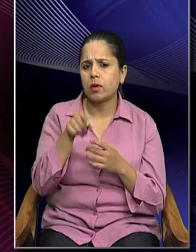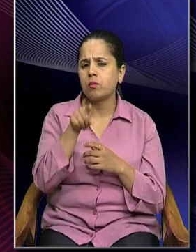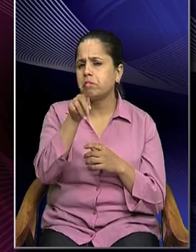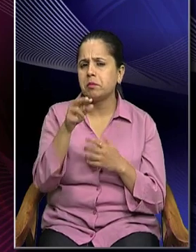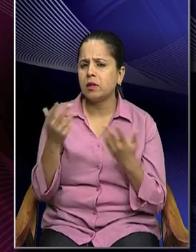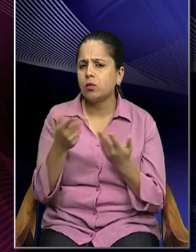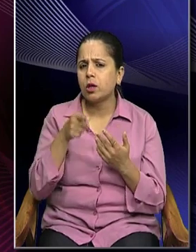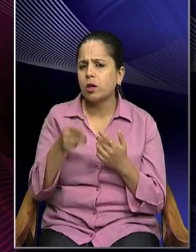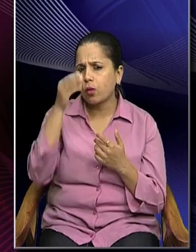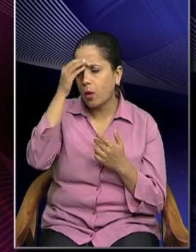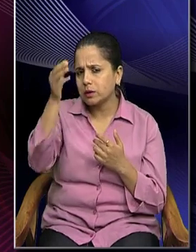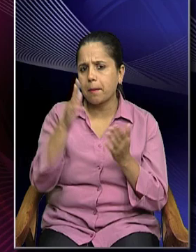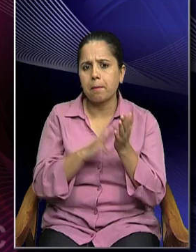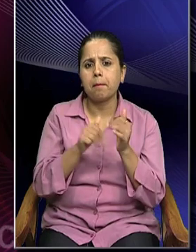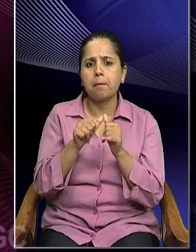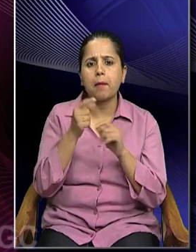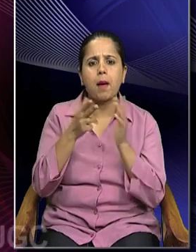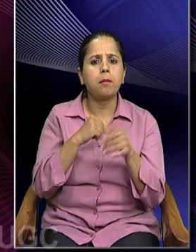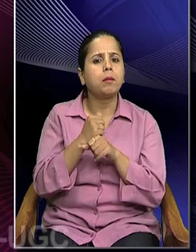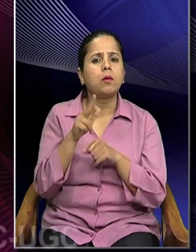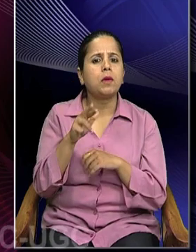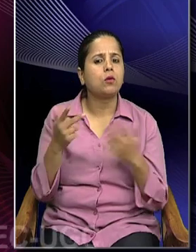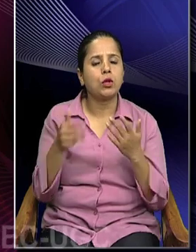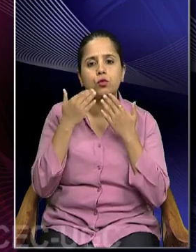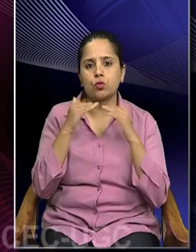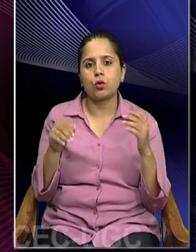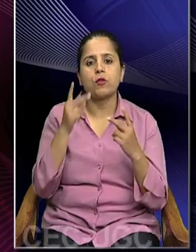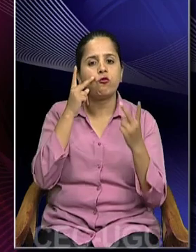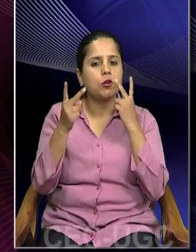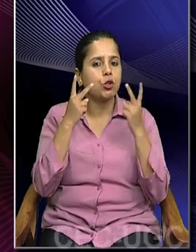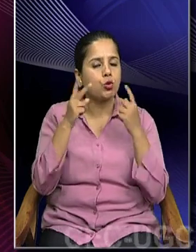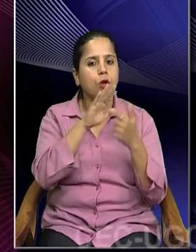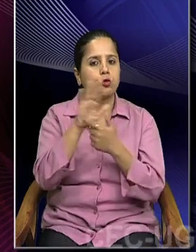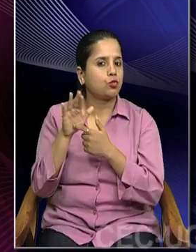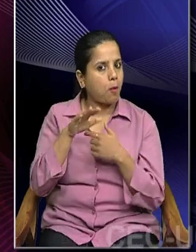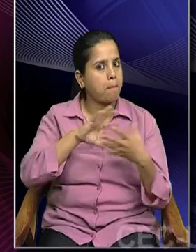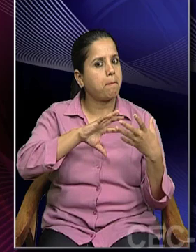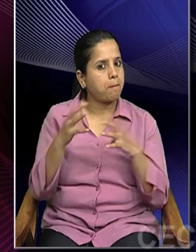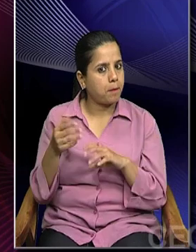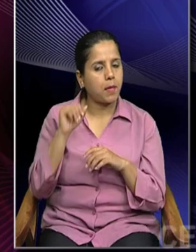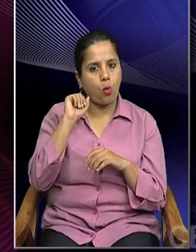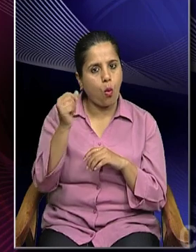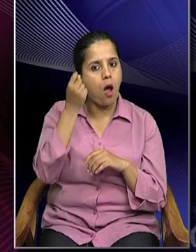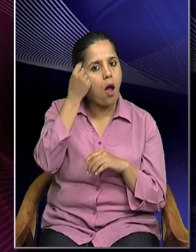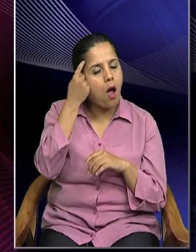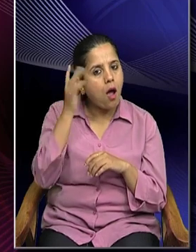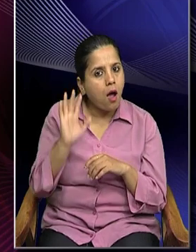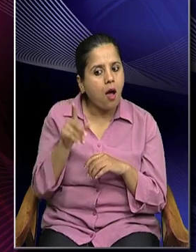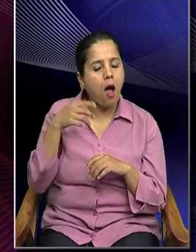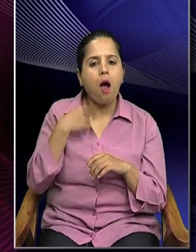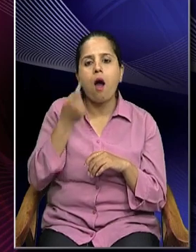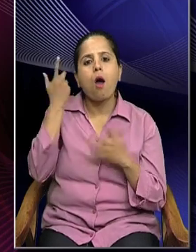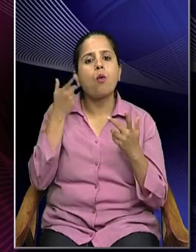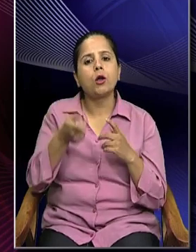mean by concept mapping? In this, the students create a visual representation of their understanding of a